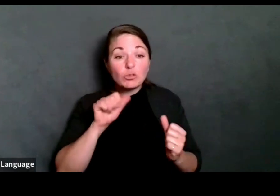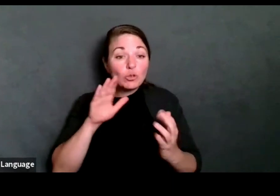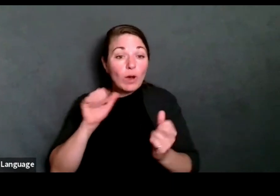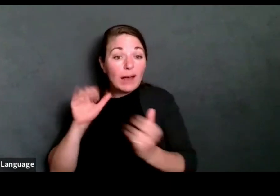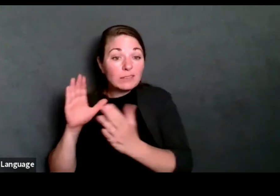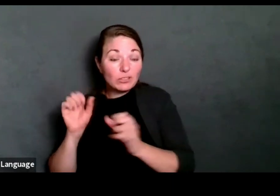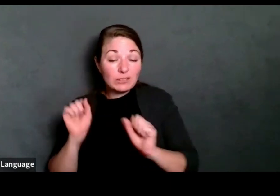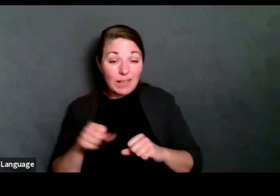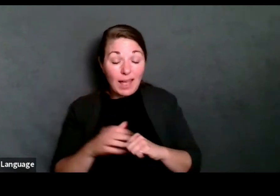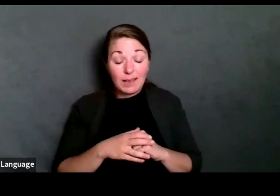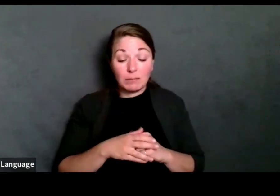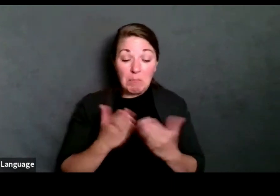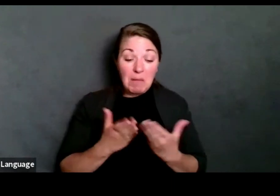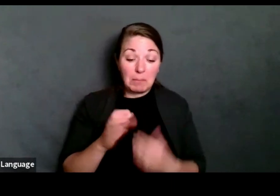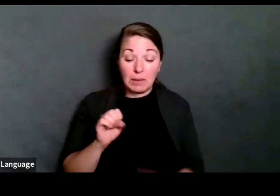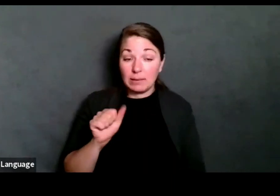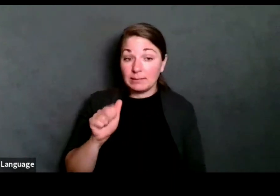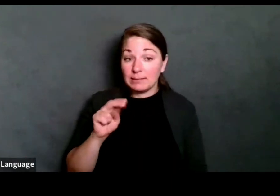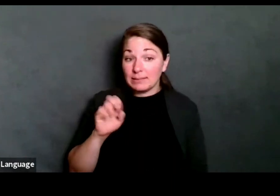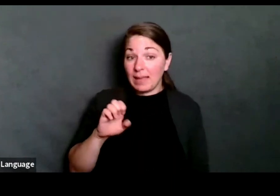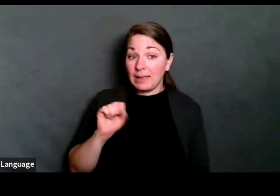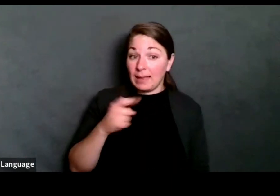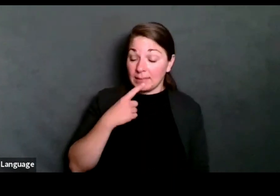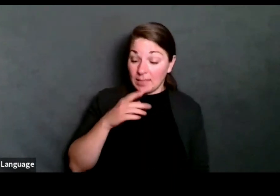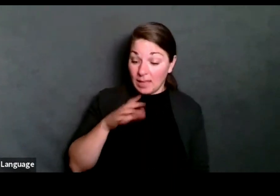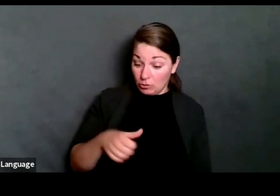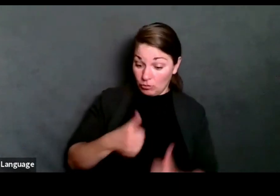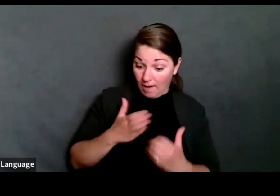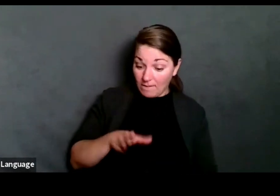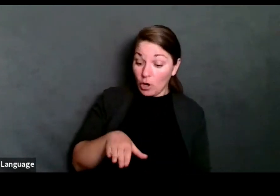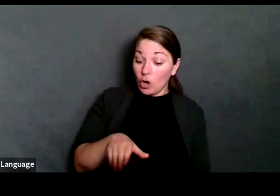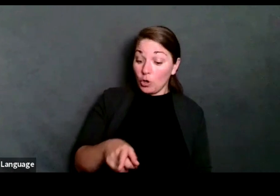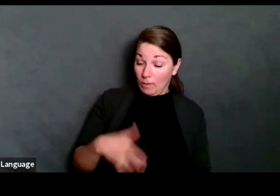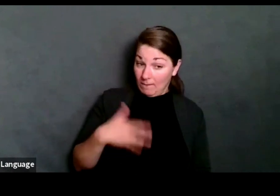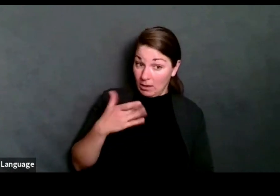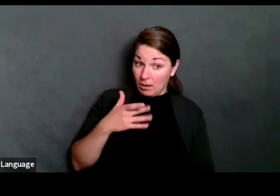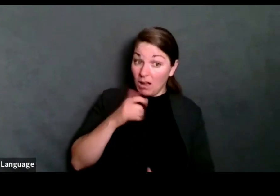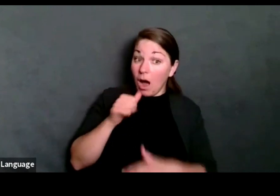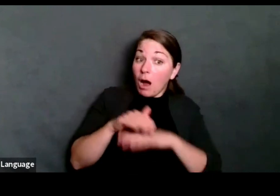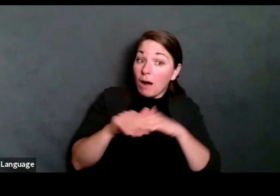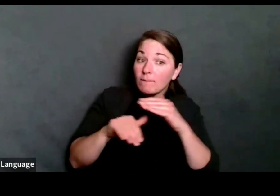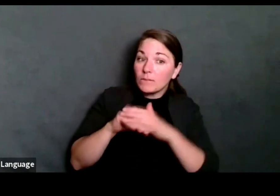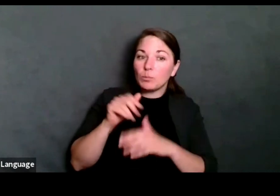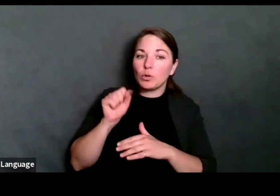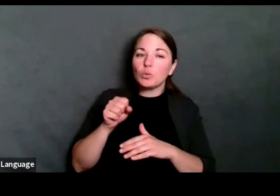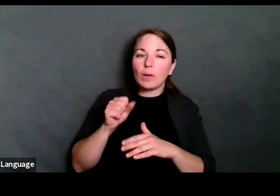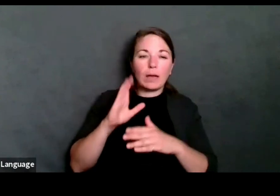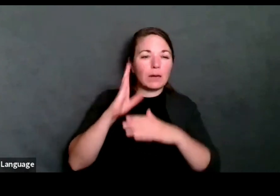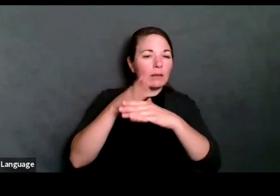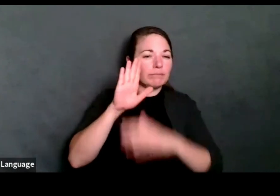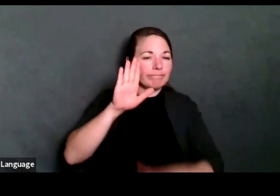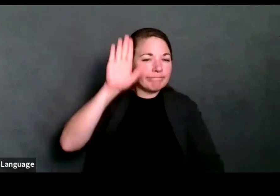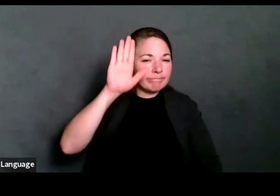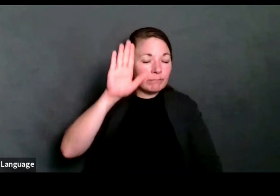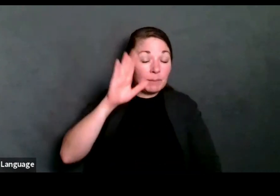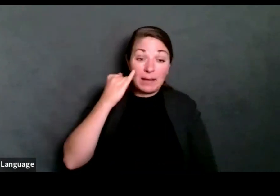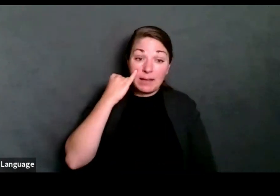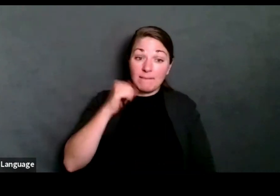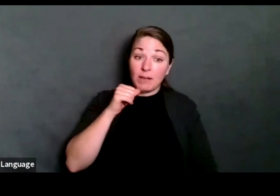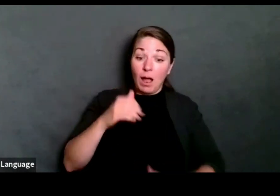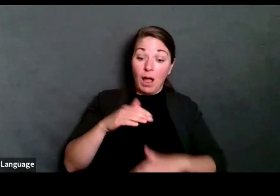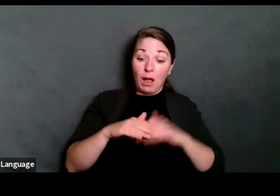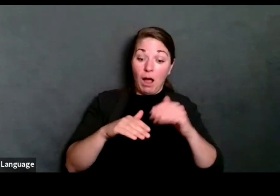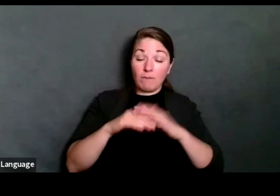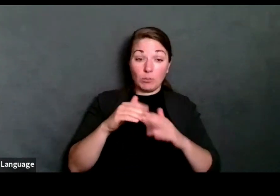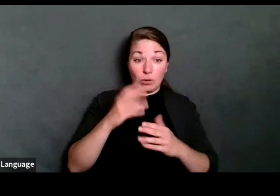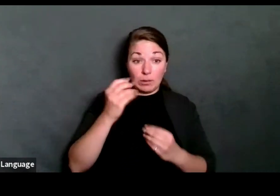survivor, "If you ever feel uncomfortable with anything that I'm doing, you can speak up. But if you don't feel comfortable saying that to me, you